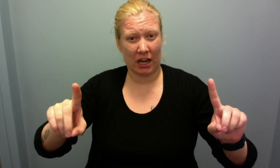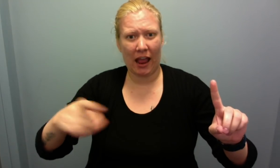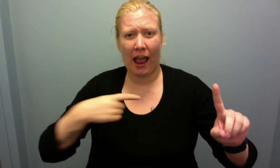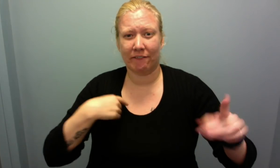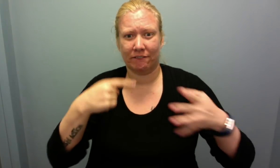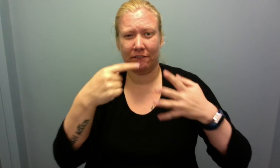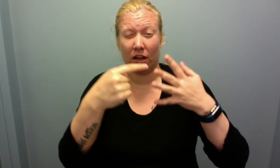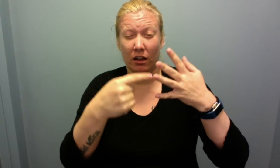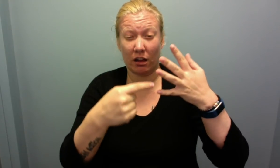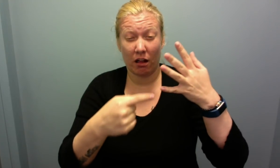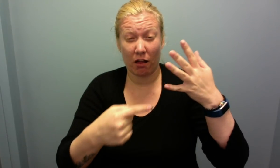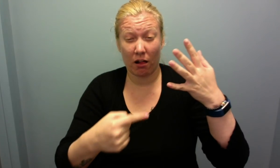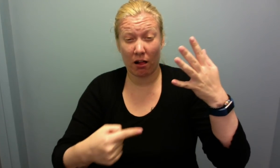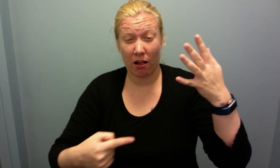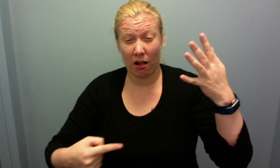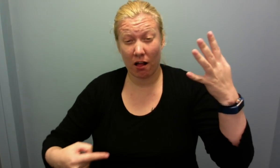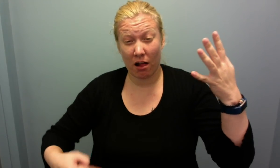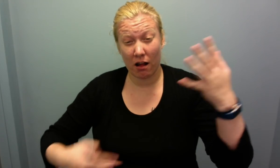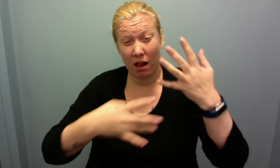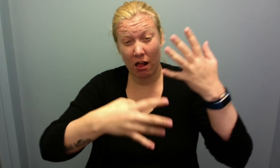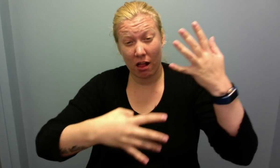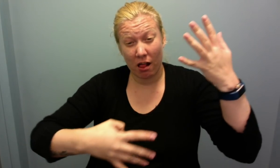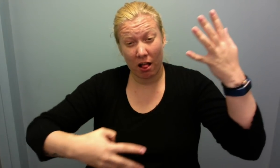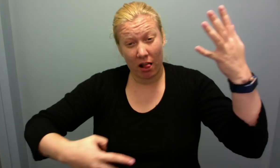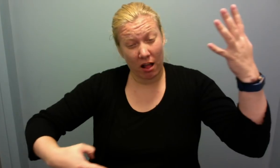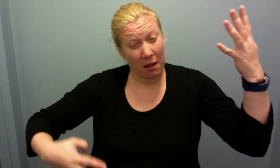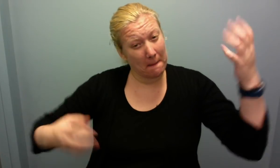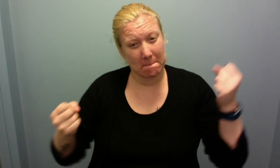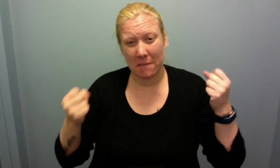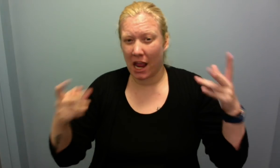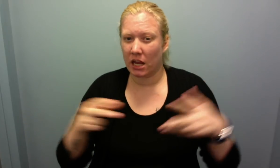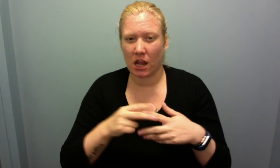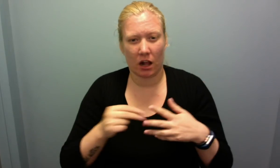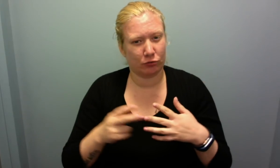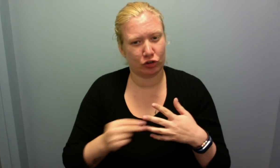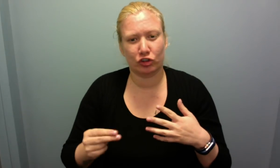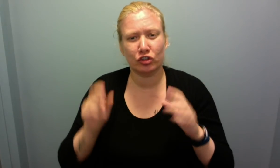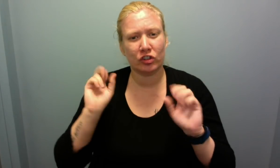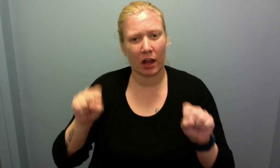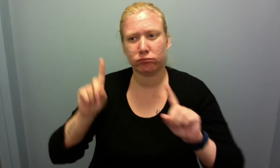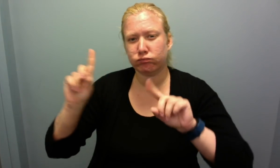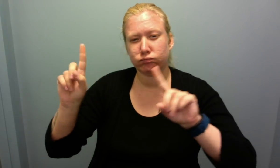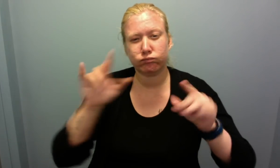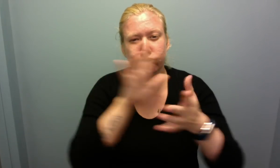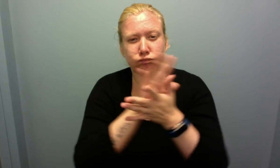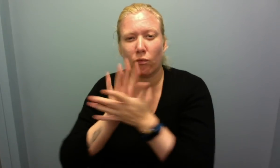get a teaching degree, I have so many opportunities to become a teacher and teach in many different types